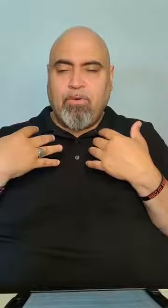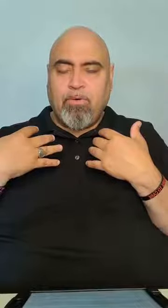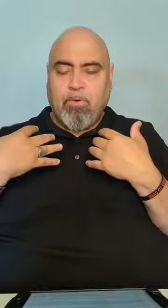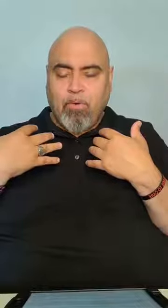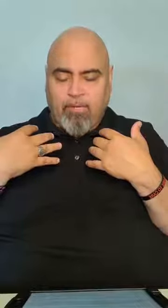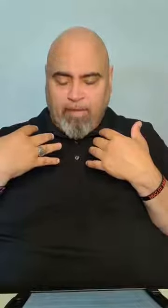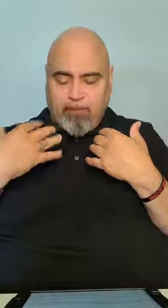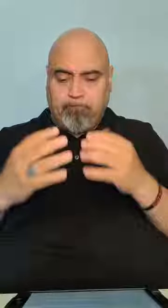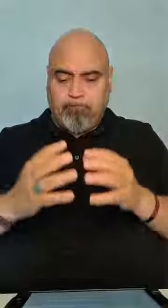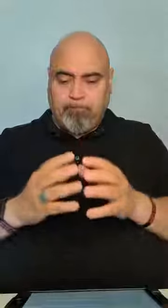or thing.